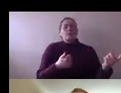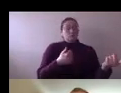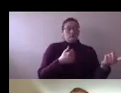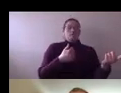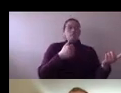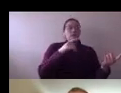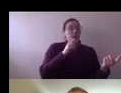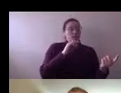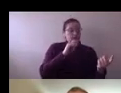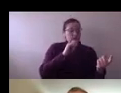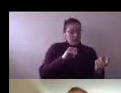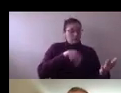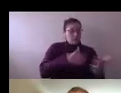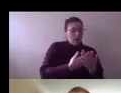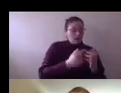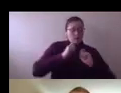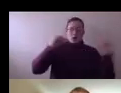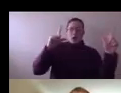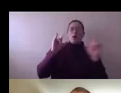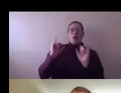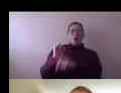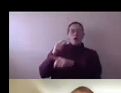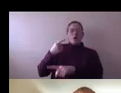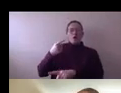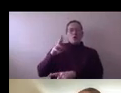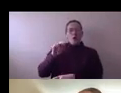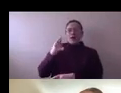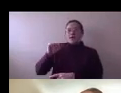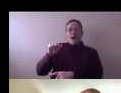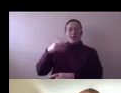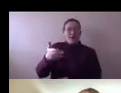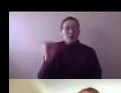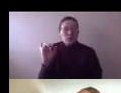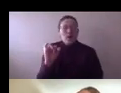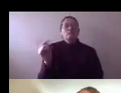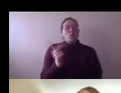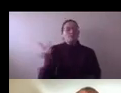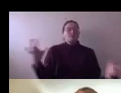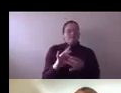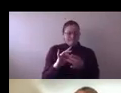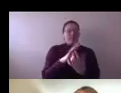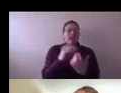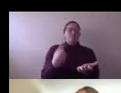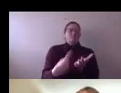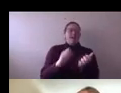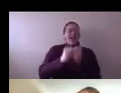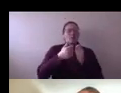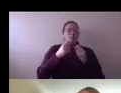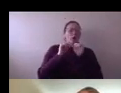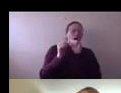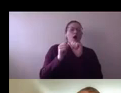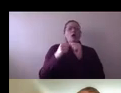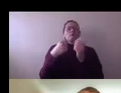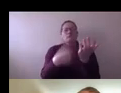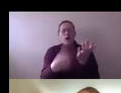Zhu Guangya was also present. So the two of them got connected and talk about how to continue the dialogue